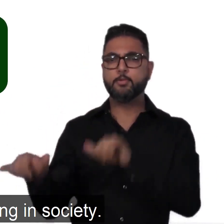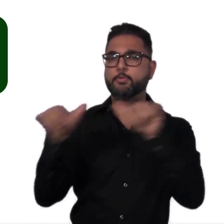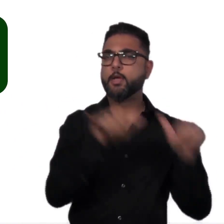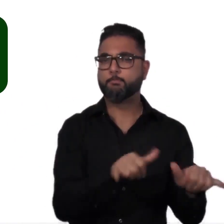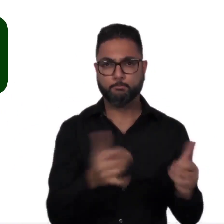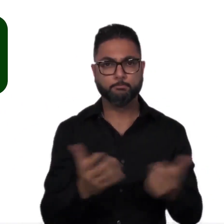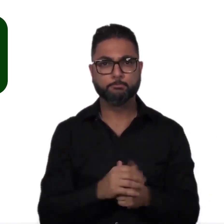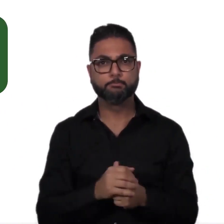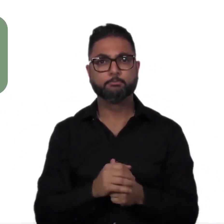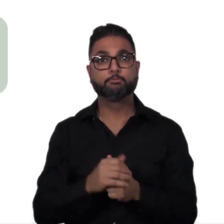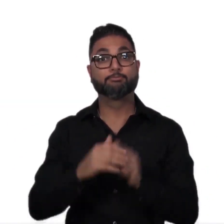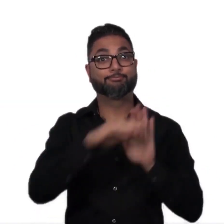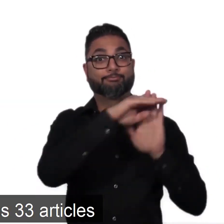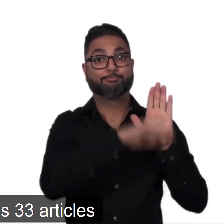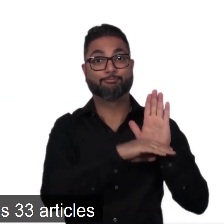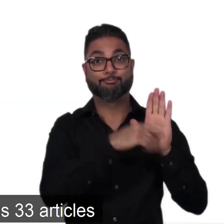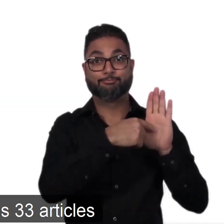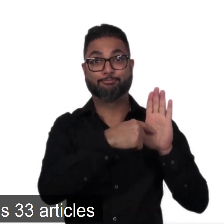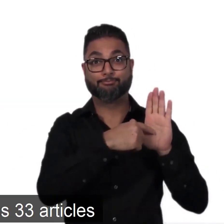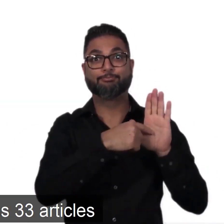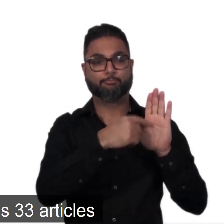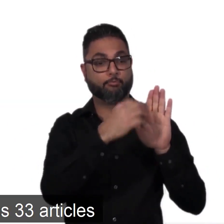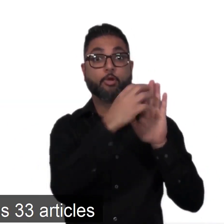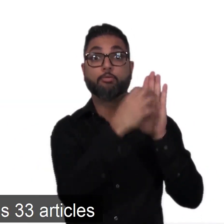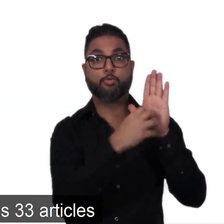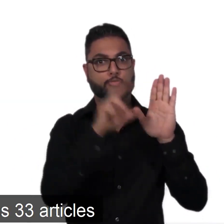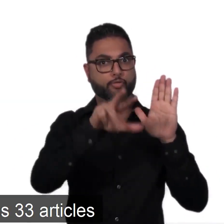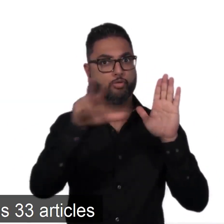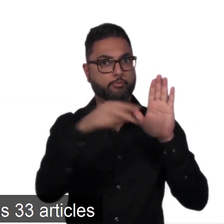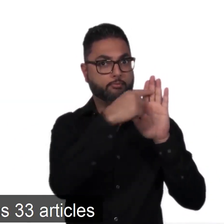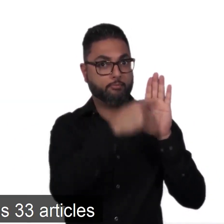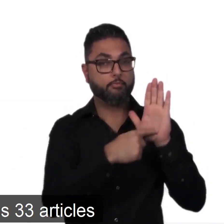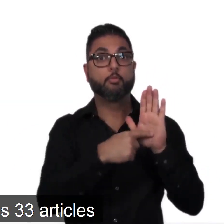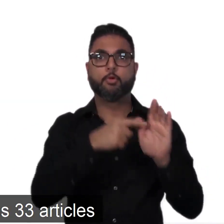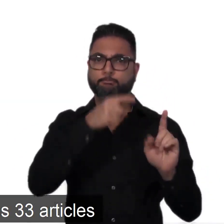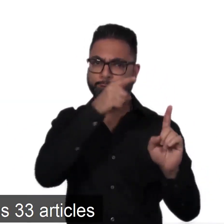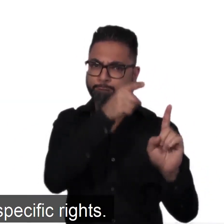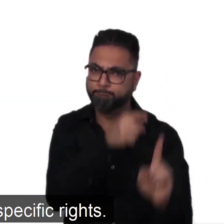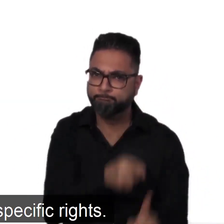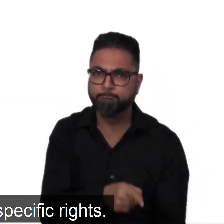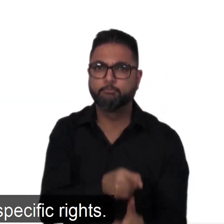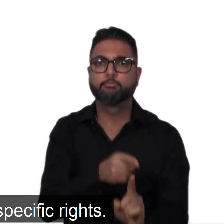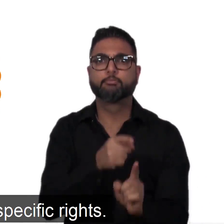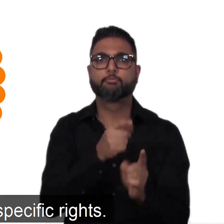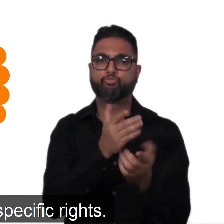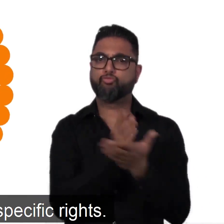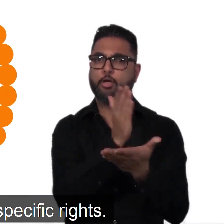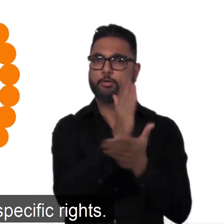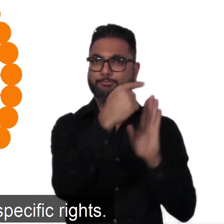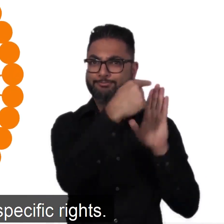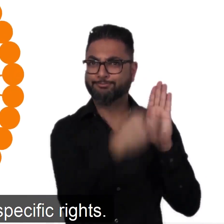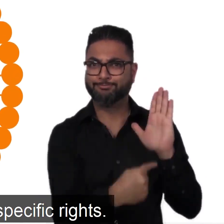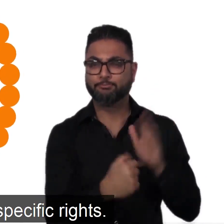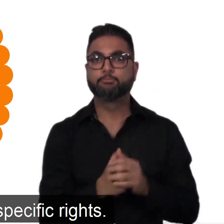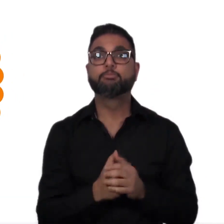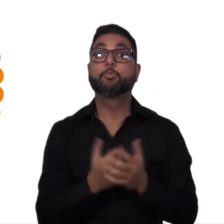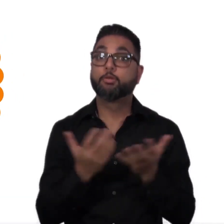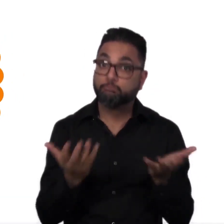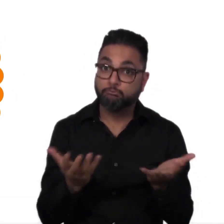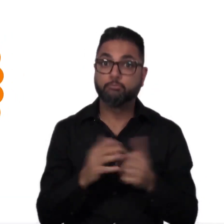society. The CRPD has 33 articles that talk about specific